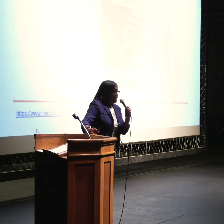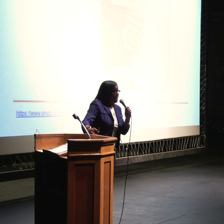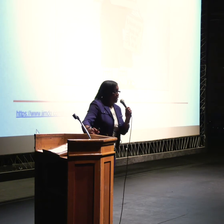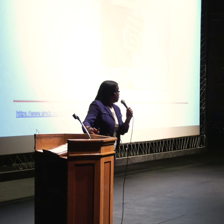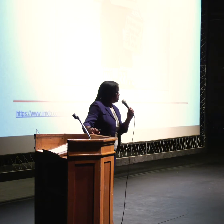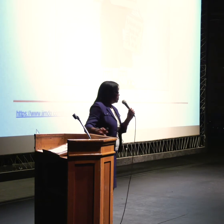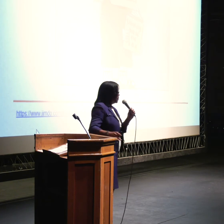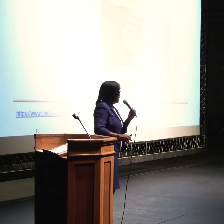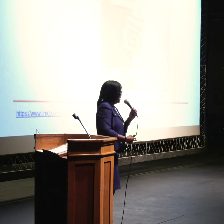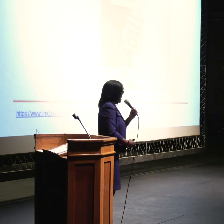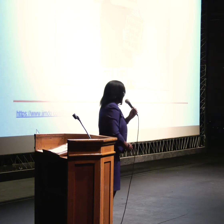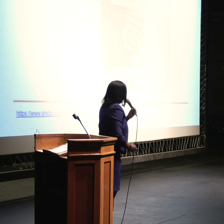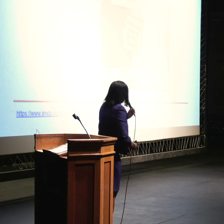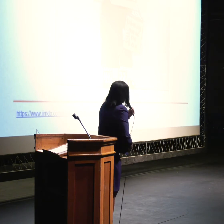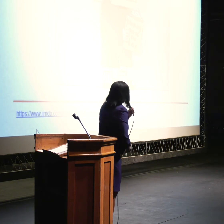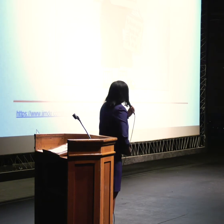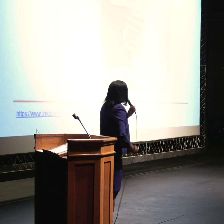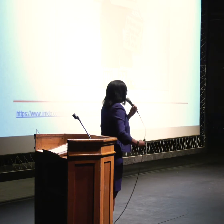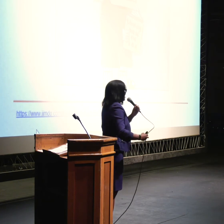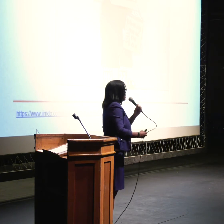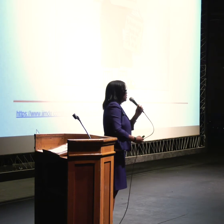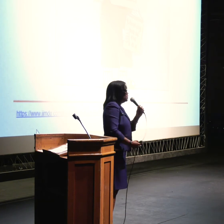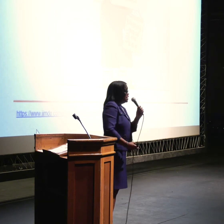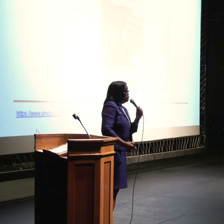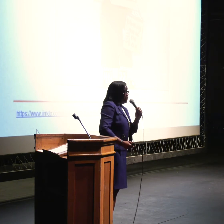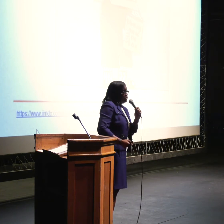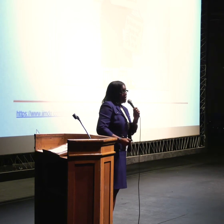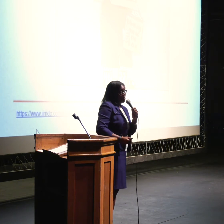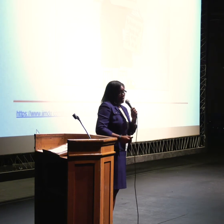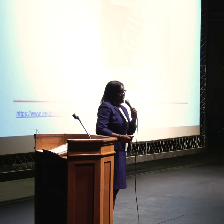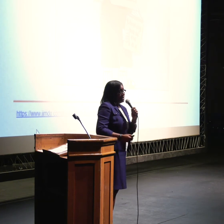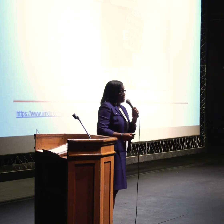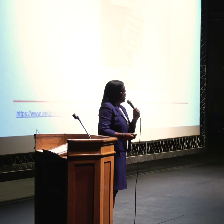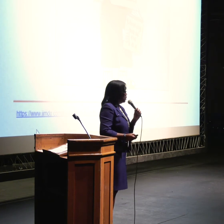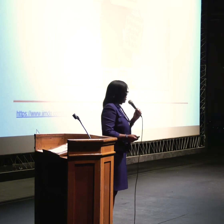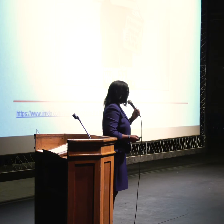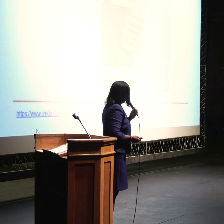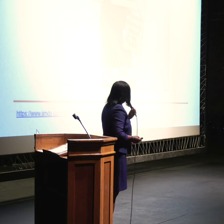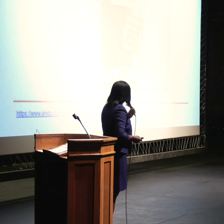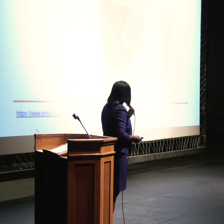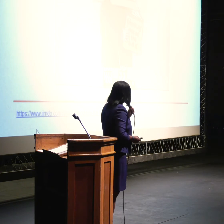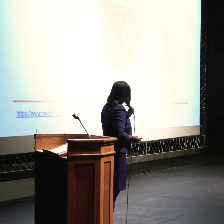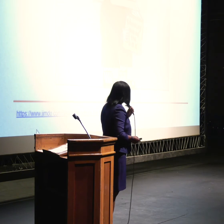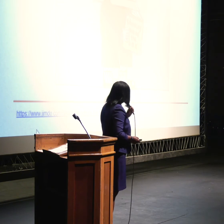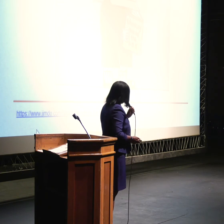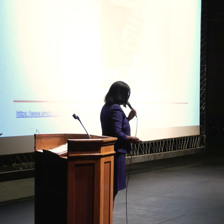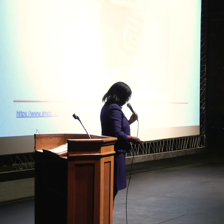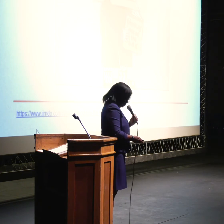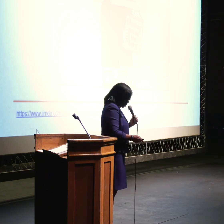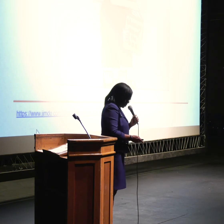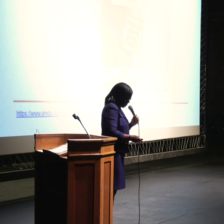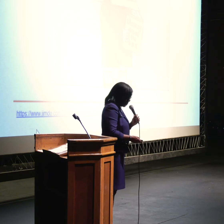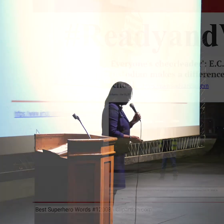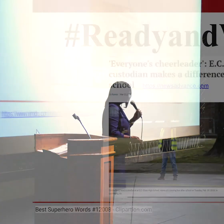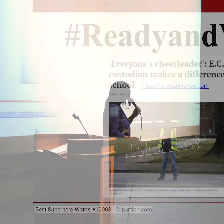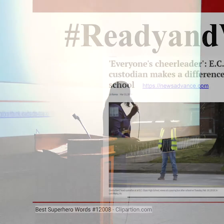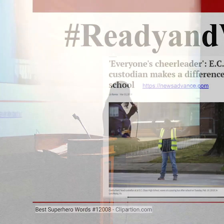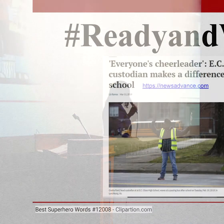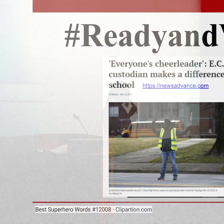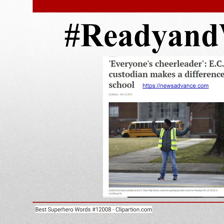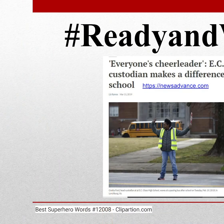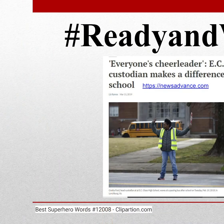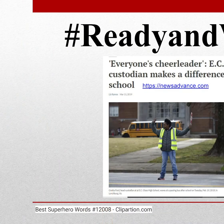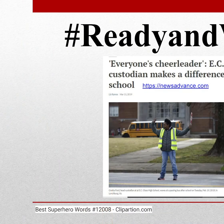all the time. So if you see a bus driver, please give him or her some love and a bus assistant.